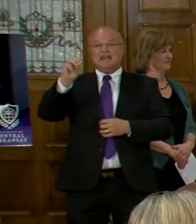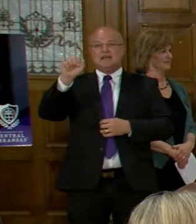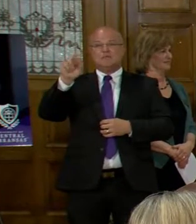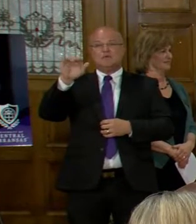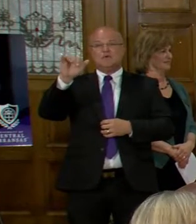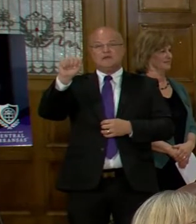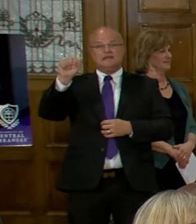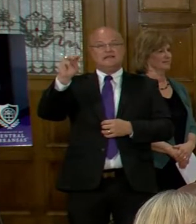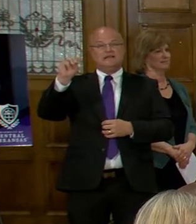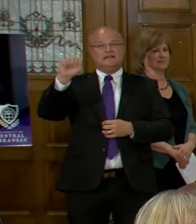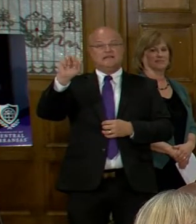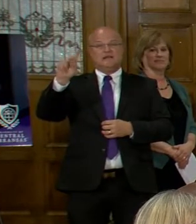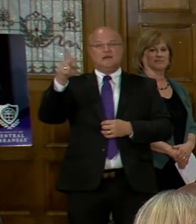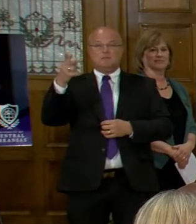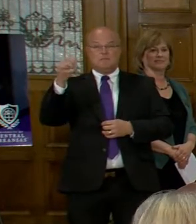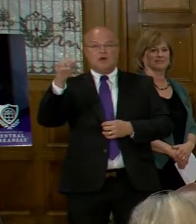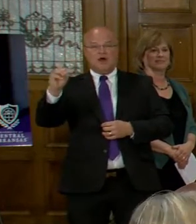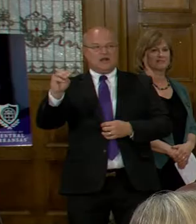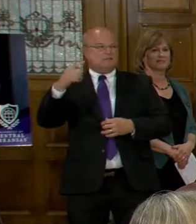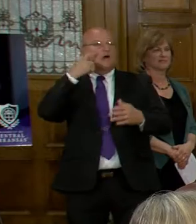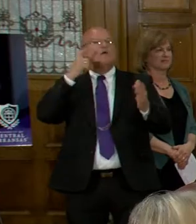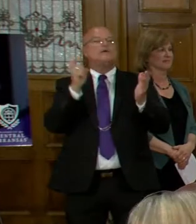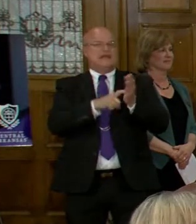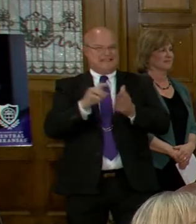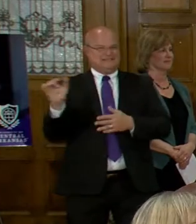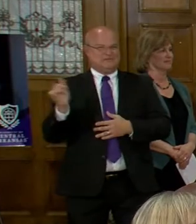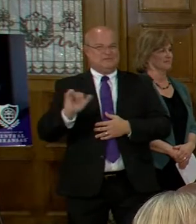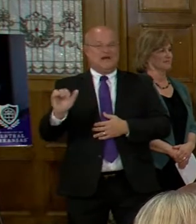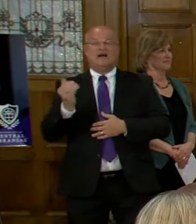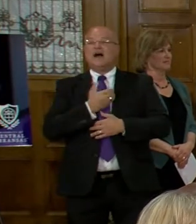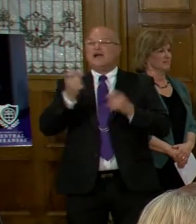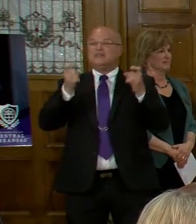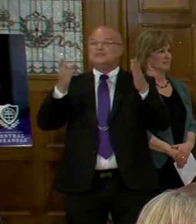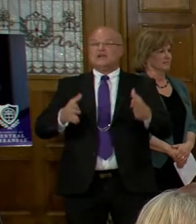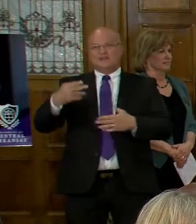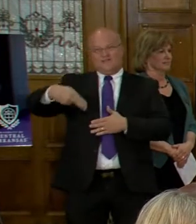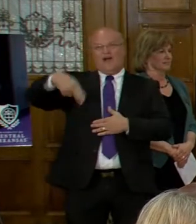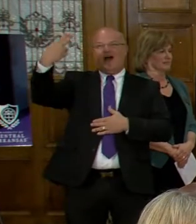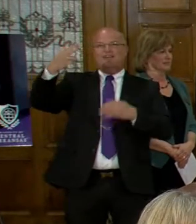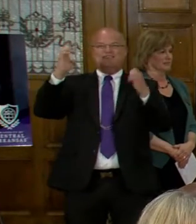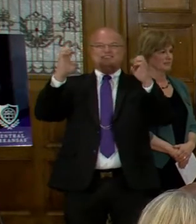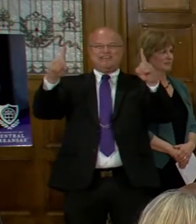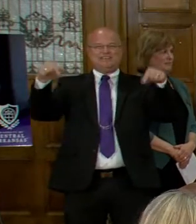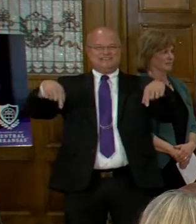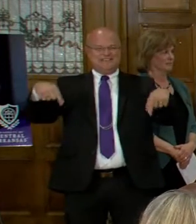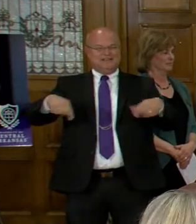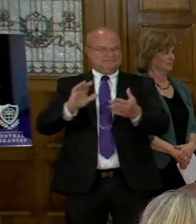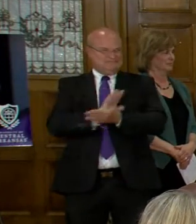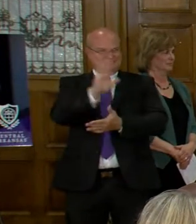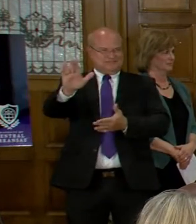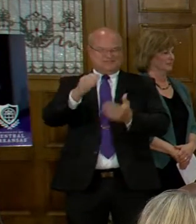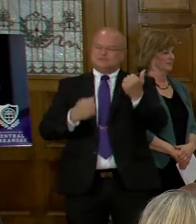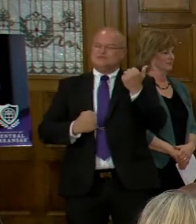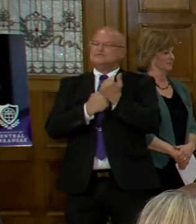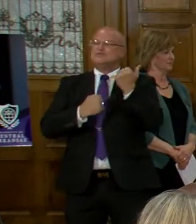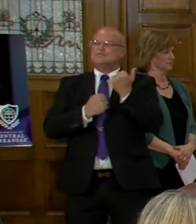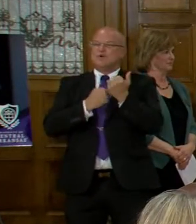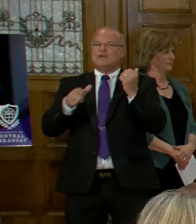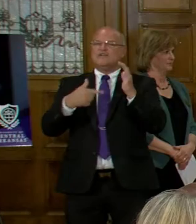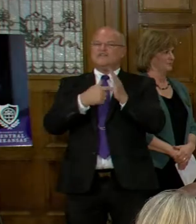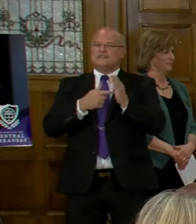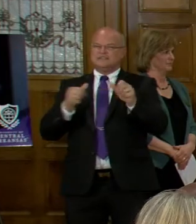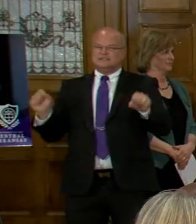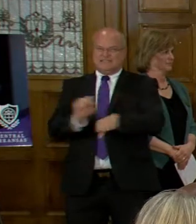Markham, was be recognized as well, our Director of Higher Education. All have been supportive of this